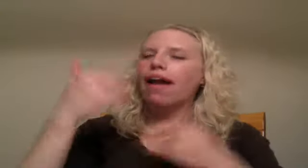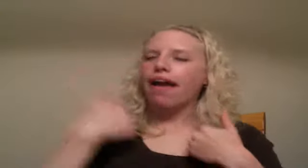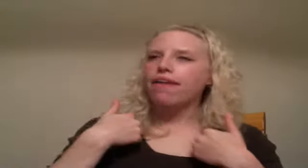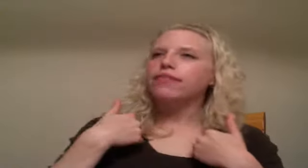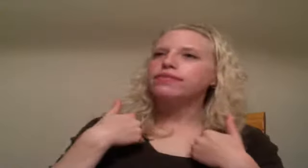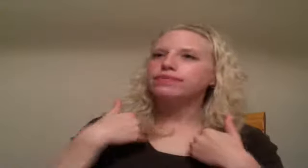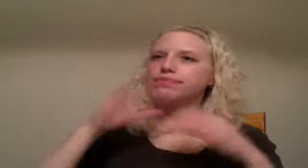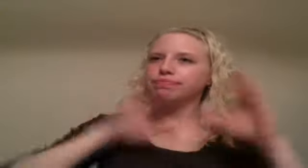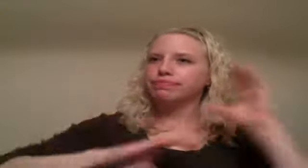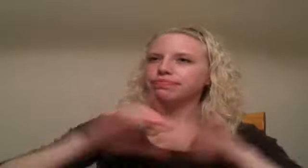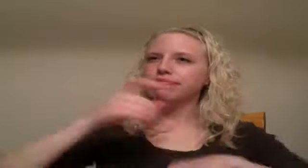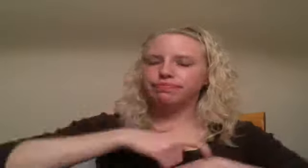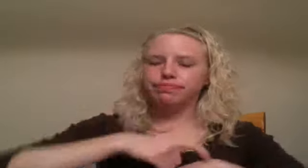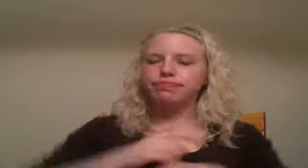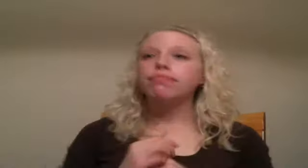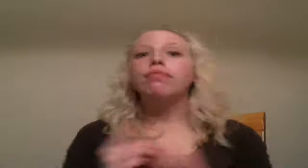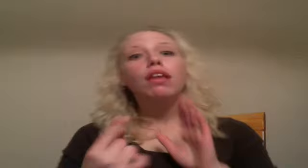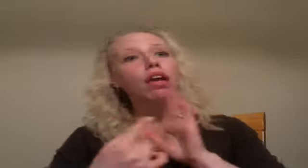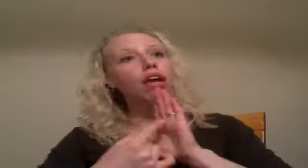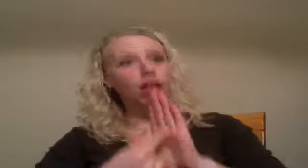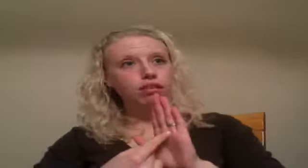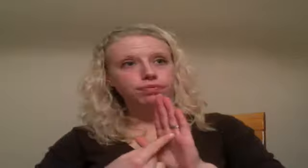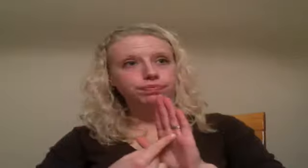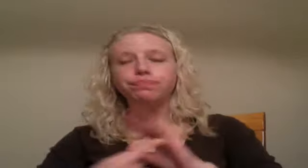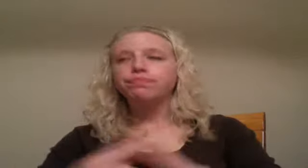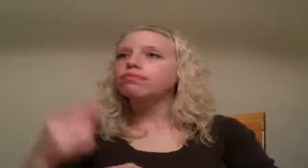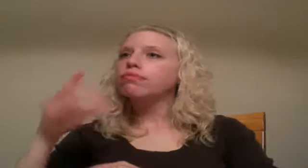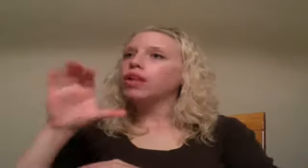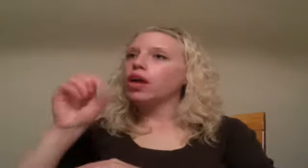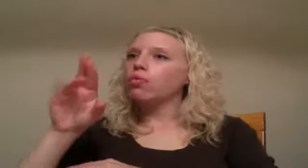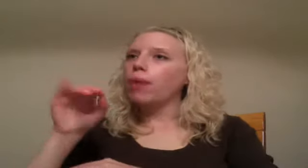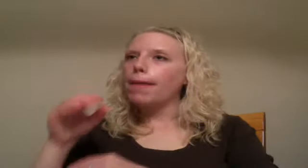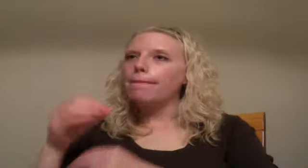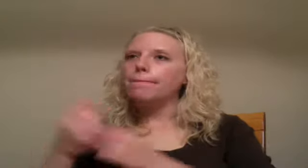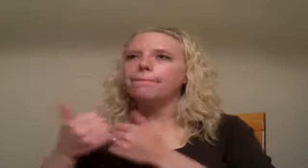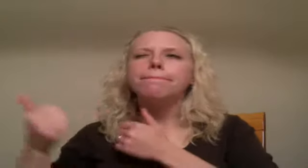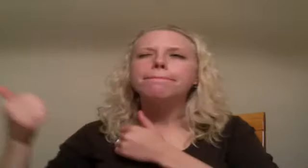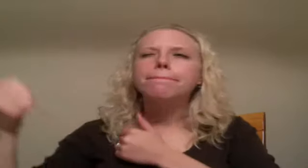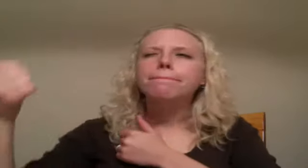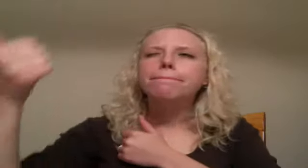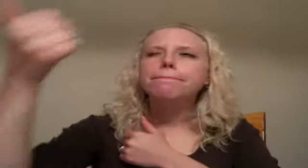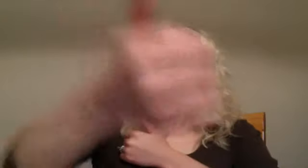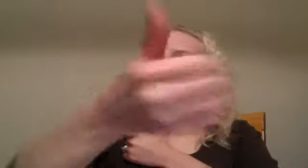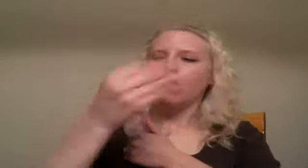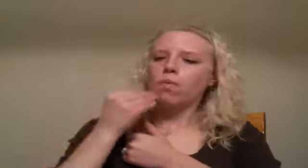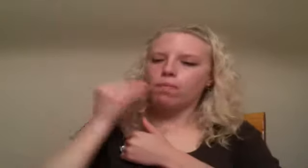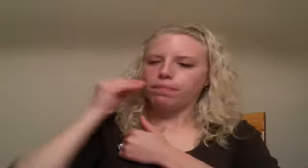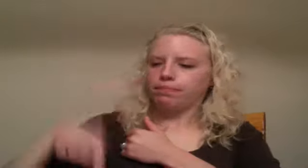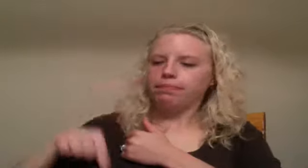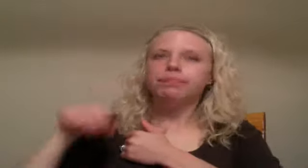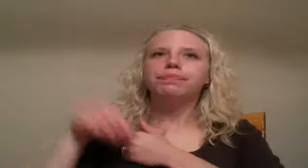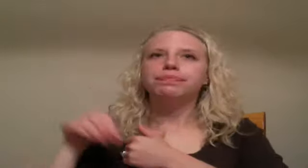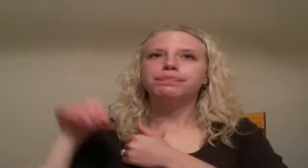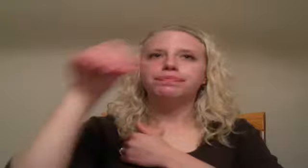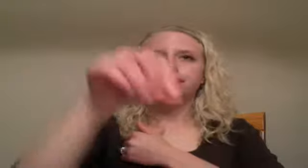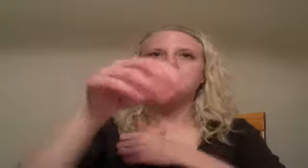a horseshoe crab off the beach and you fly it all the way across the continent and you drop it into a sloped cage, it will scramble up